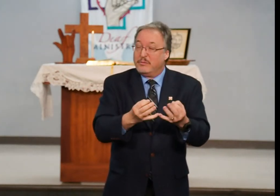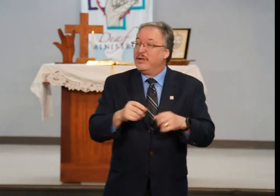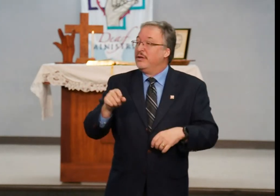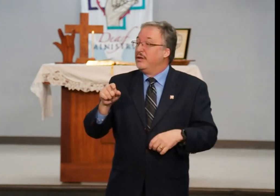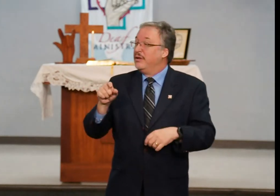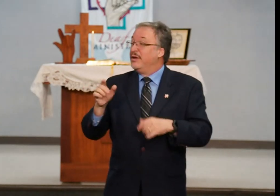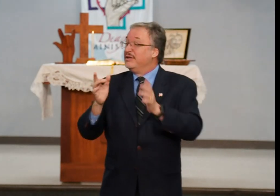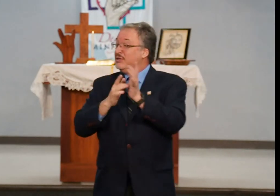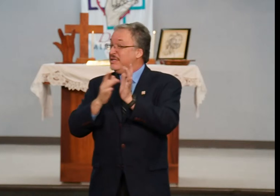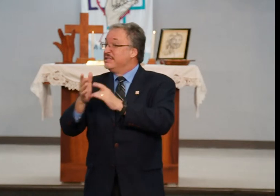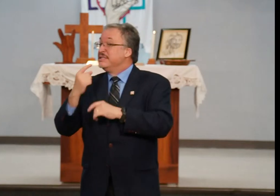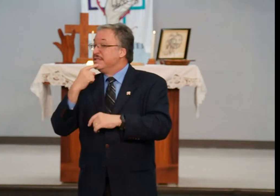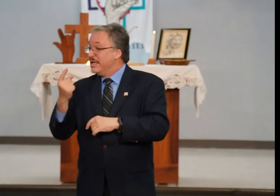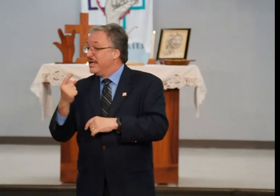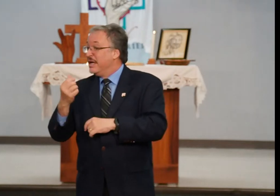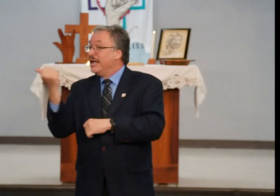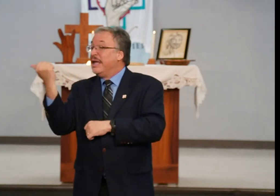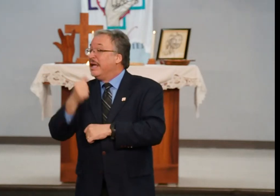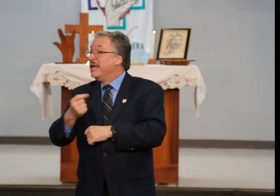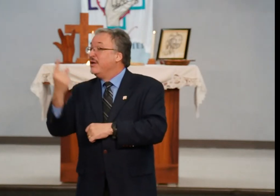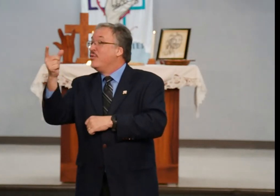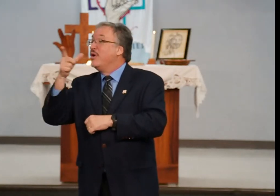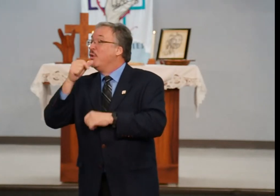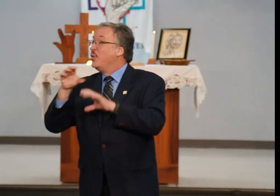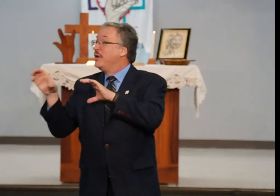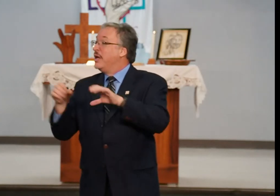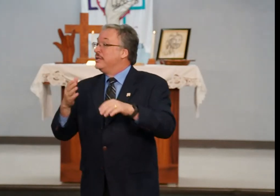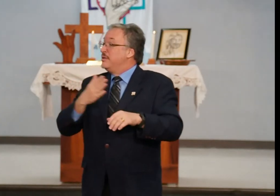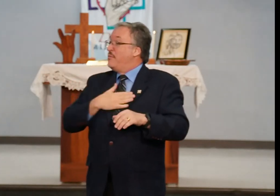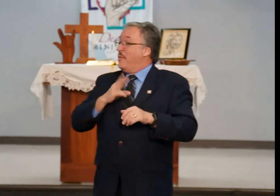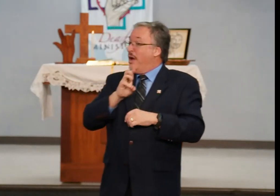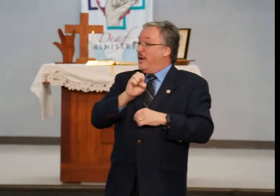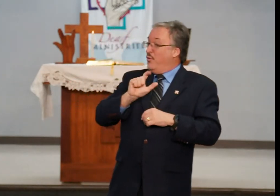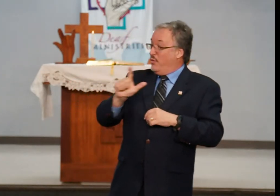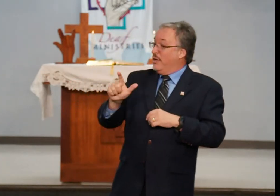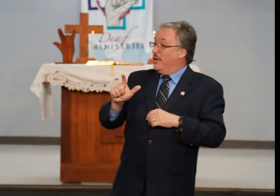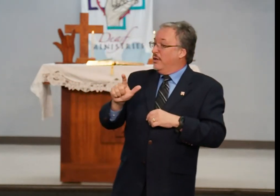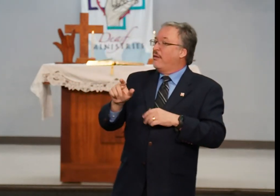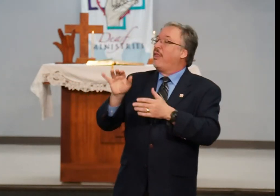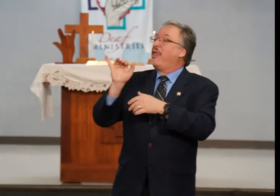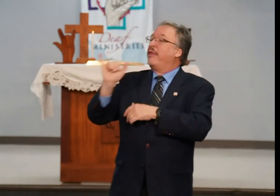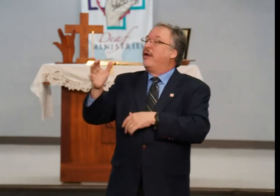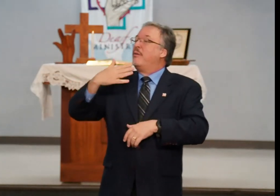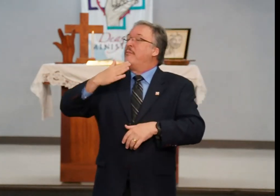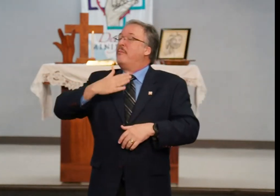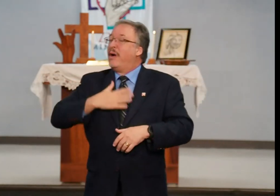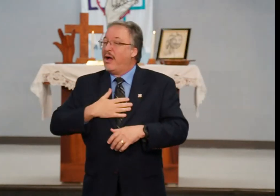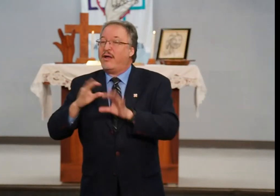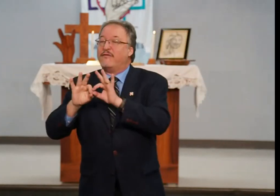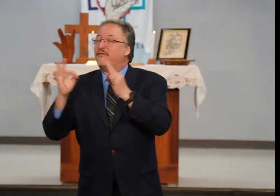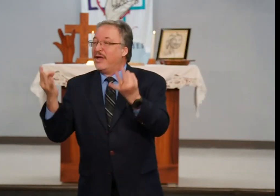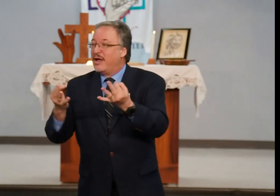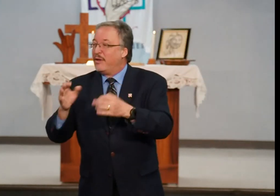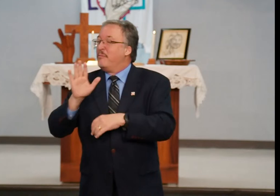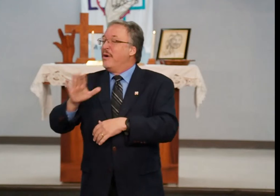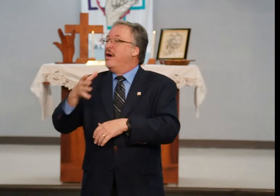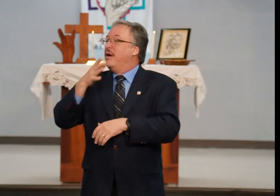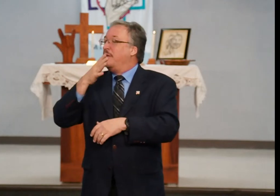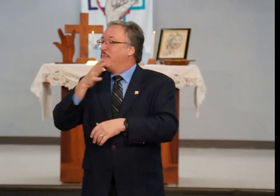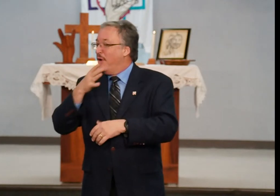Jesus' true family, because Jesus said, "Whoever follows my will